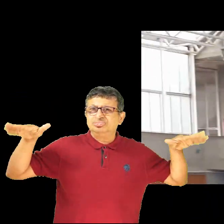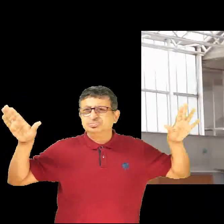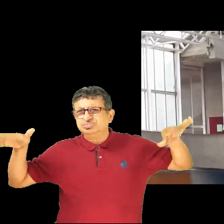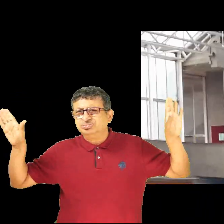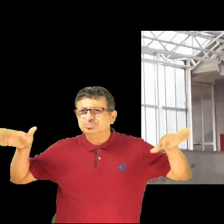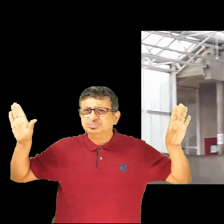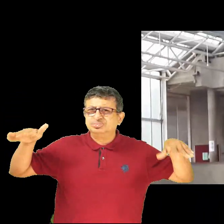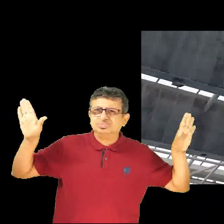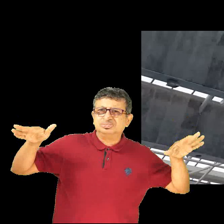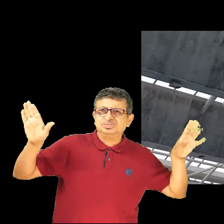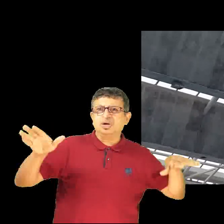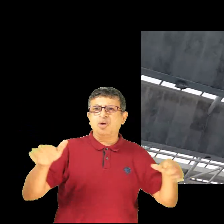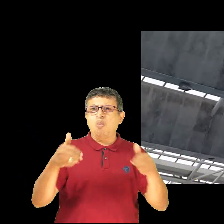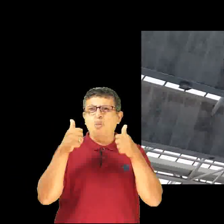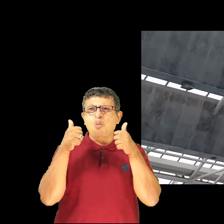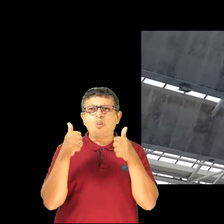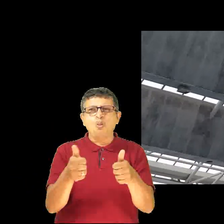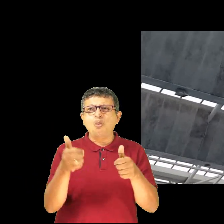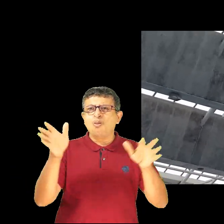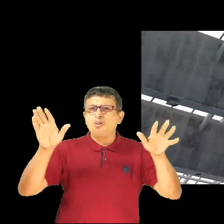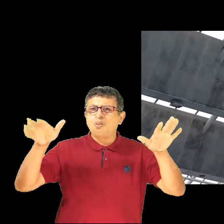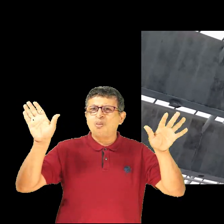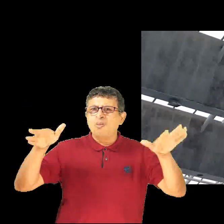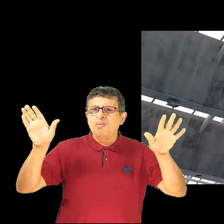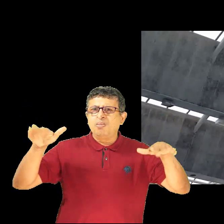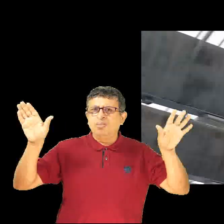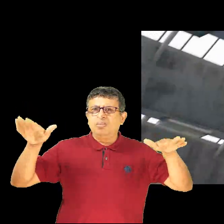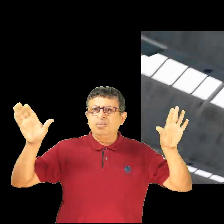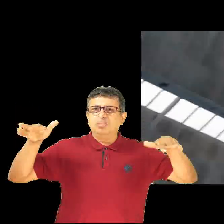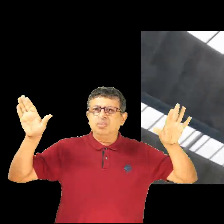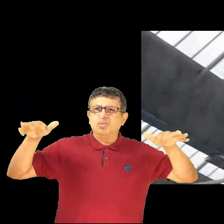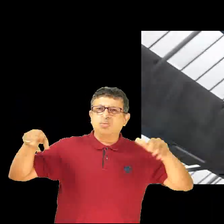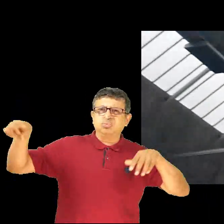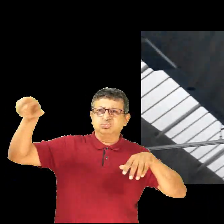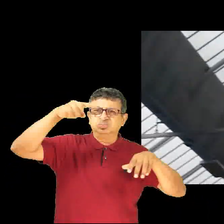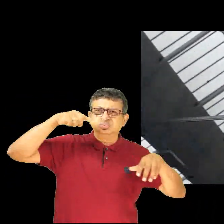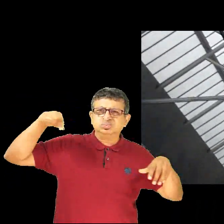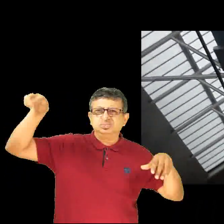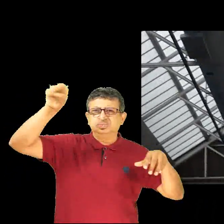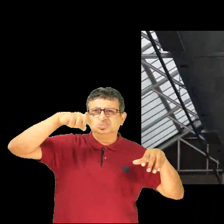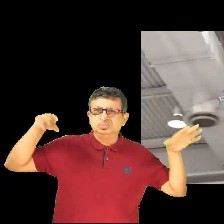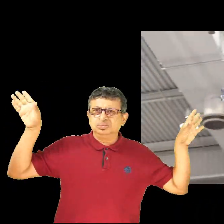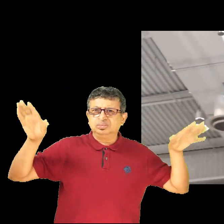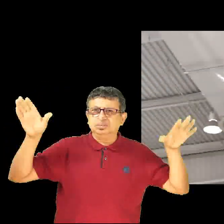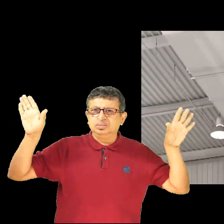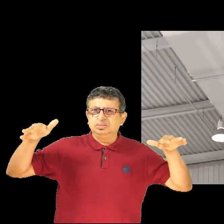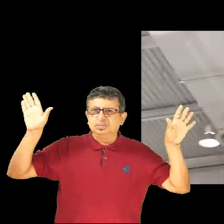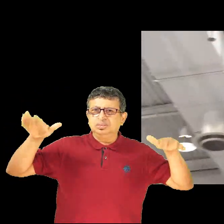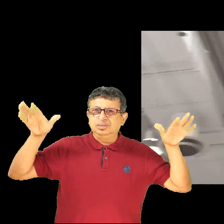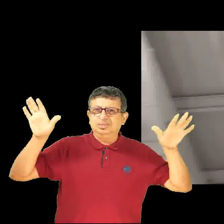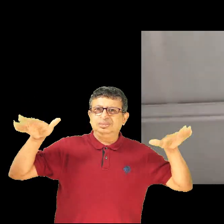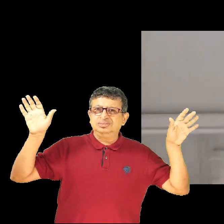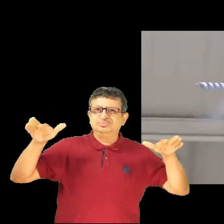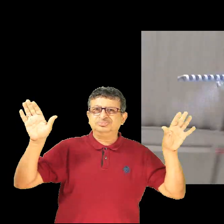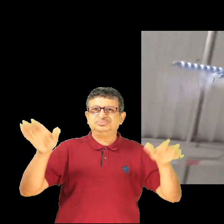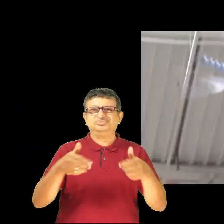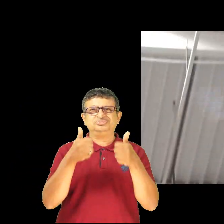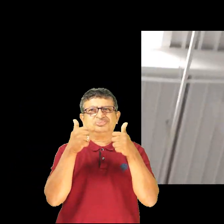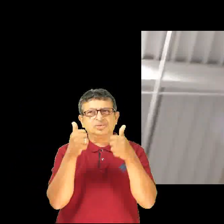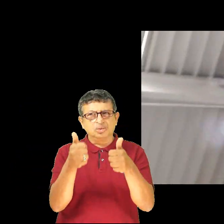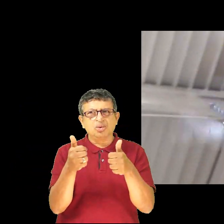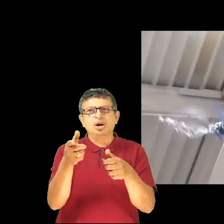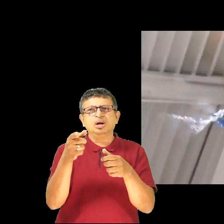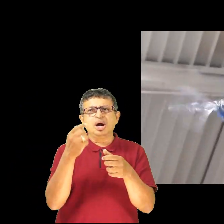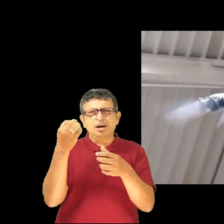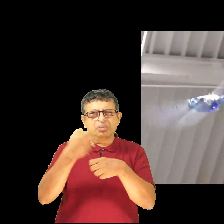that inspired it. This robot can fly to the front, to the back, and make an abrupt stop in mid-air. The Bioniccopter is a great example of what